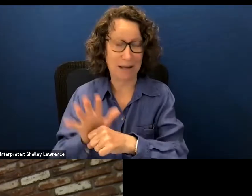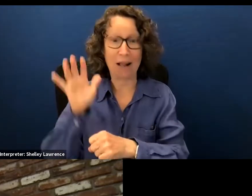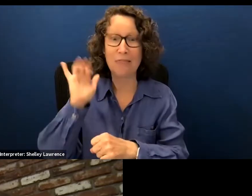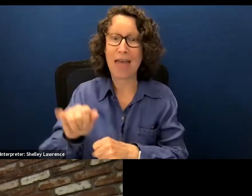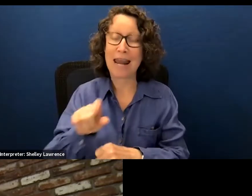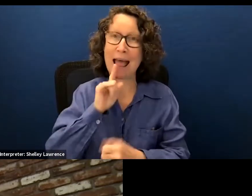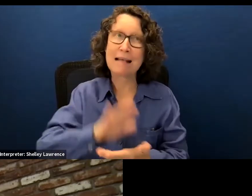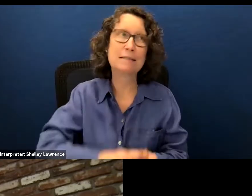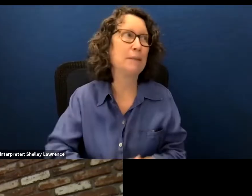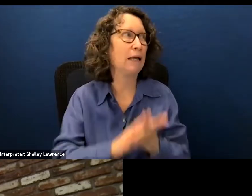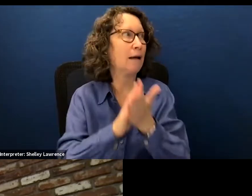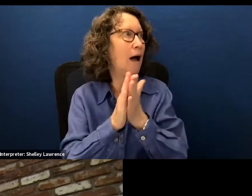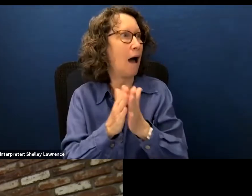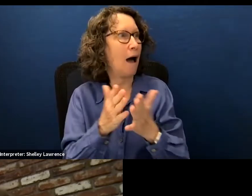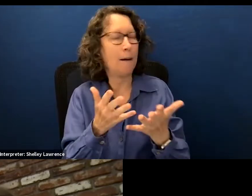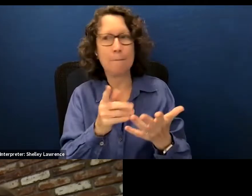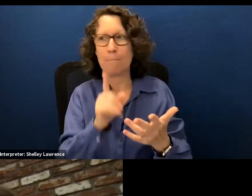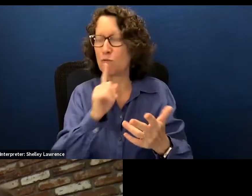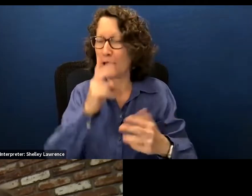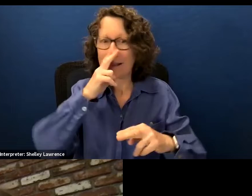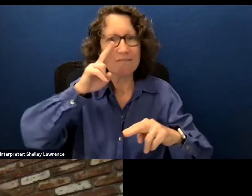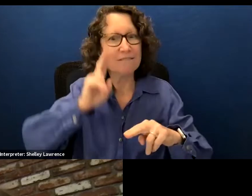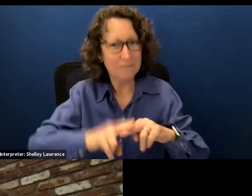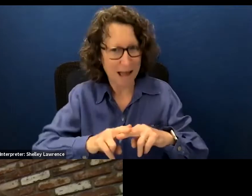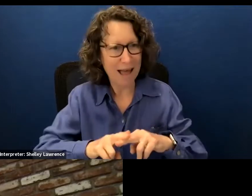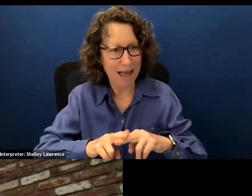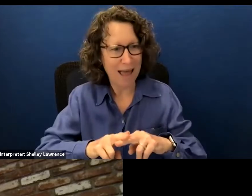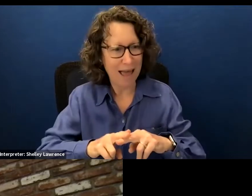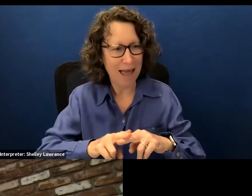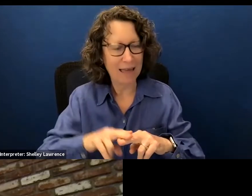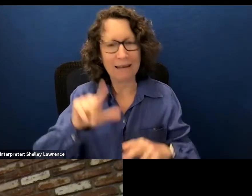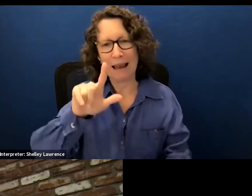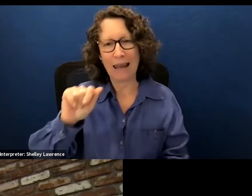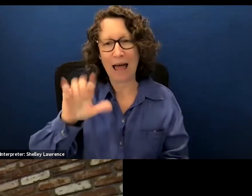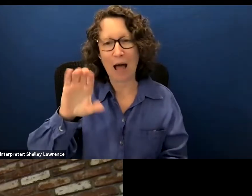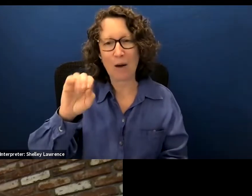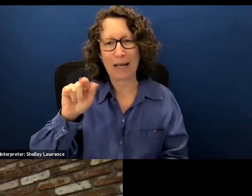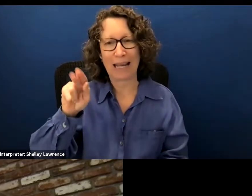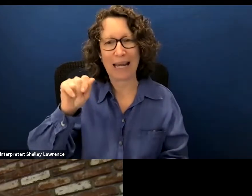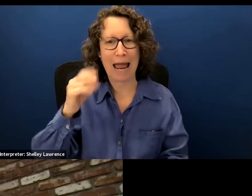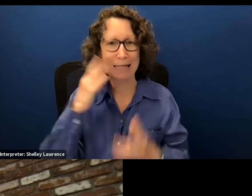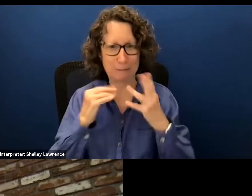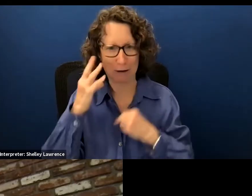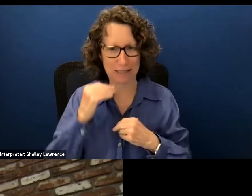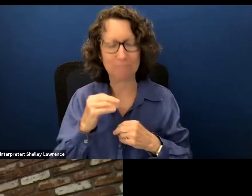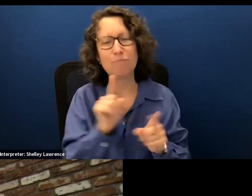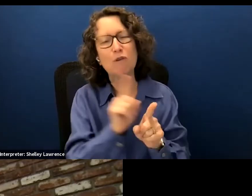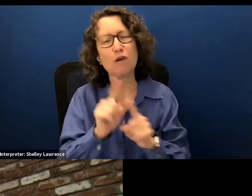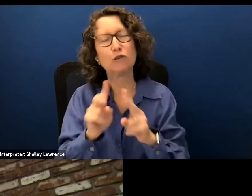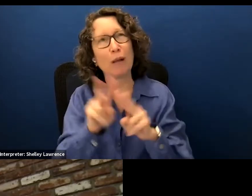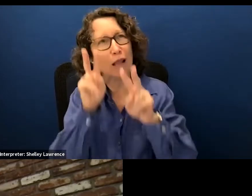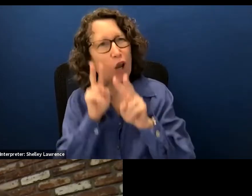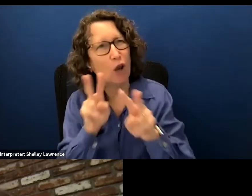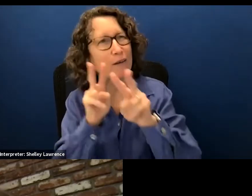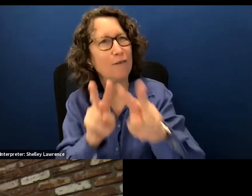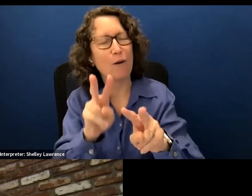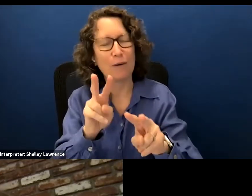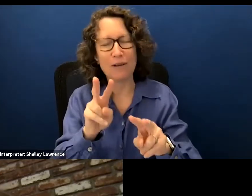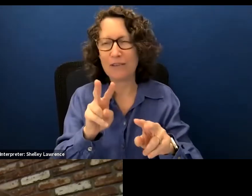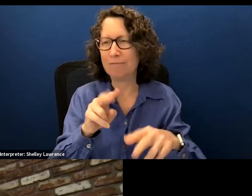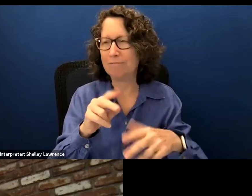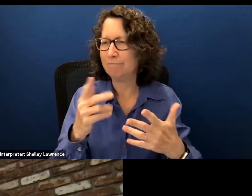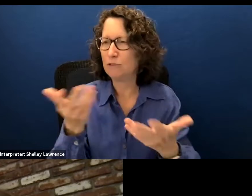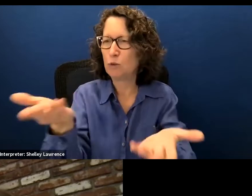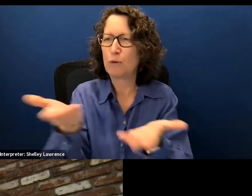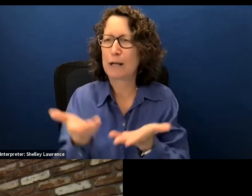really become a really fun La Colina experience. We are also really looking forward to